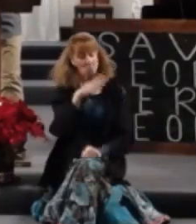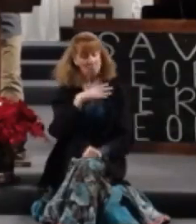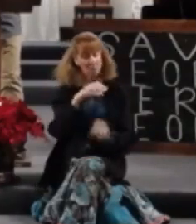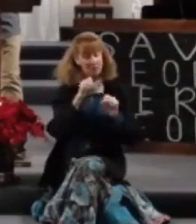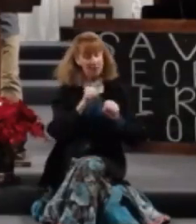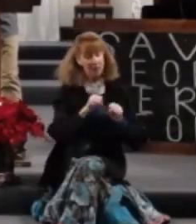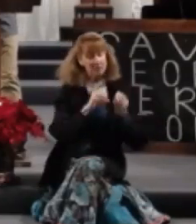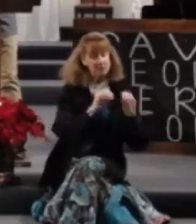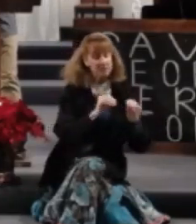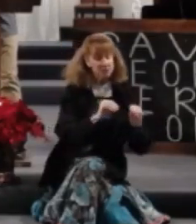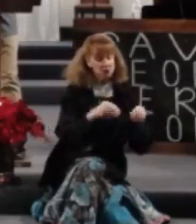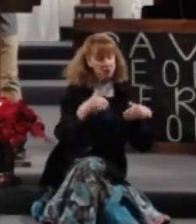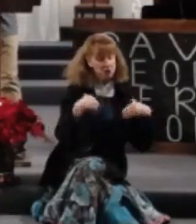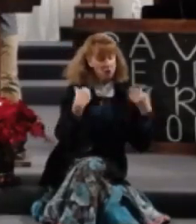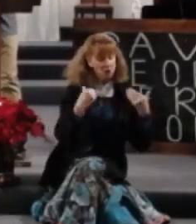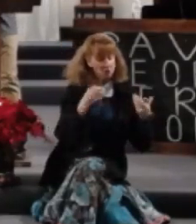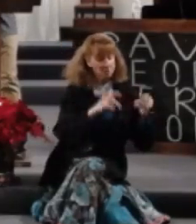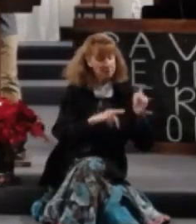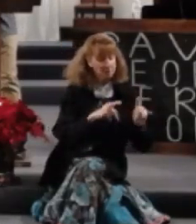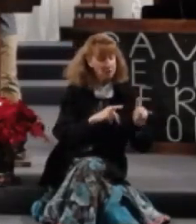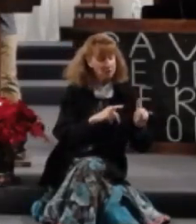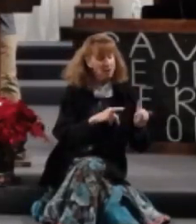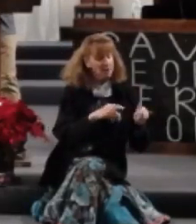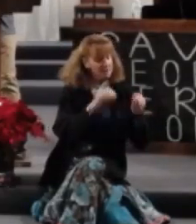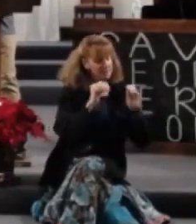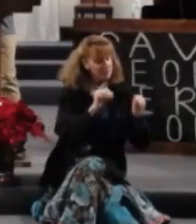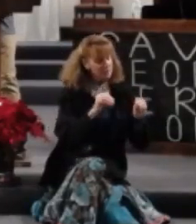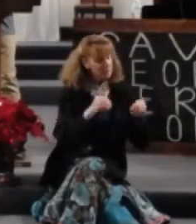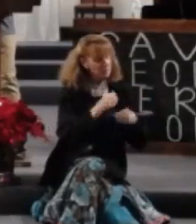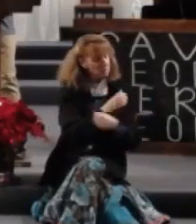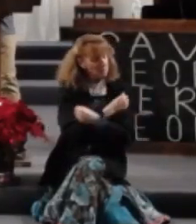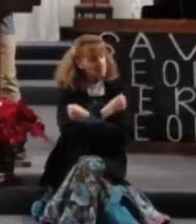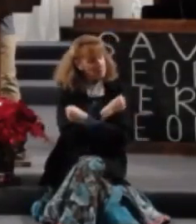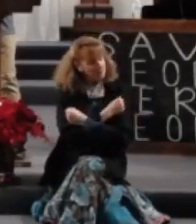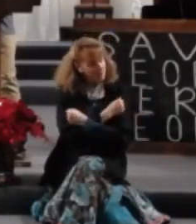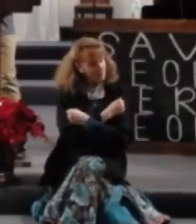the younger women to love their husbands and children.